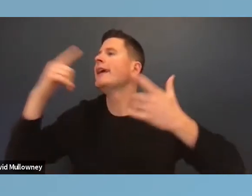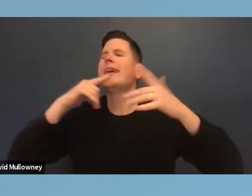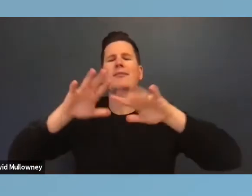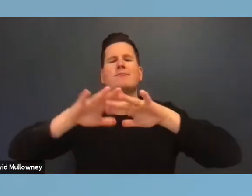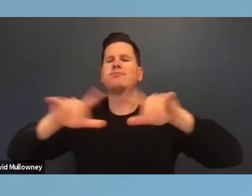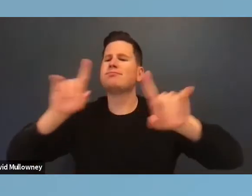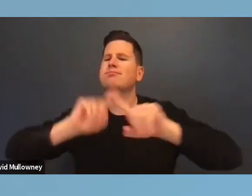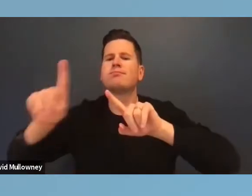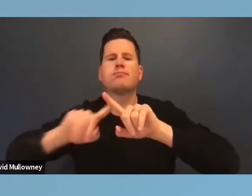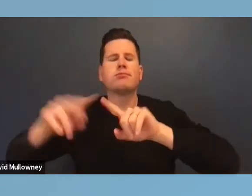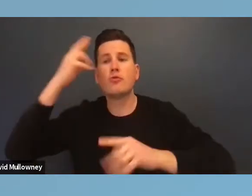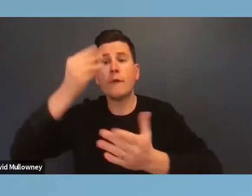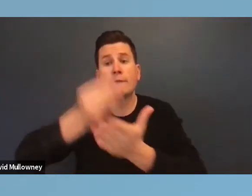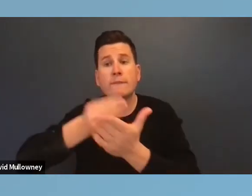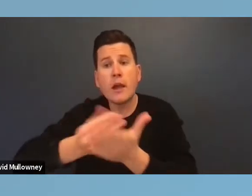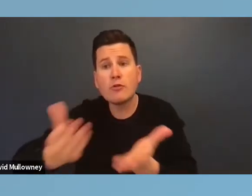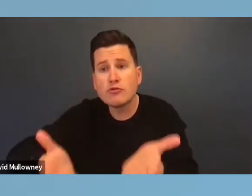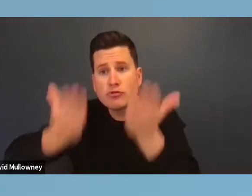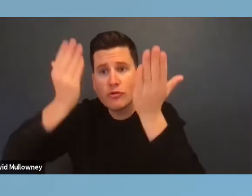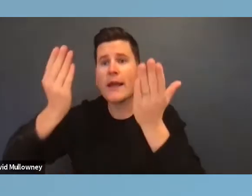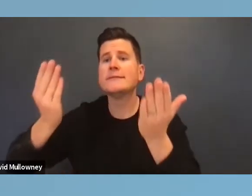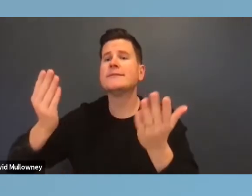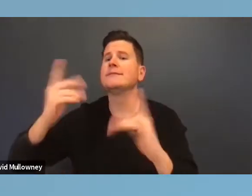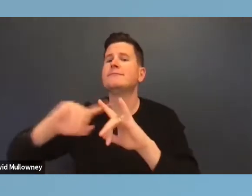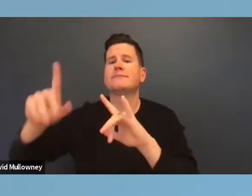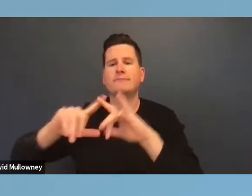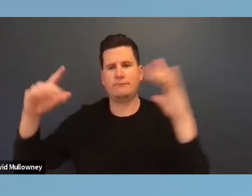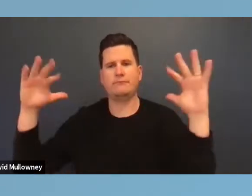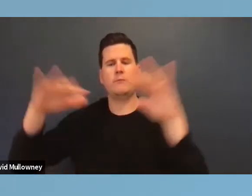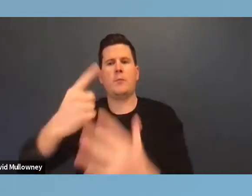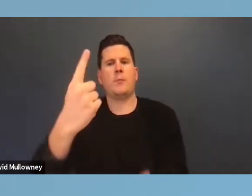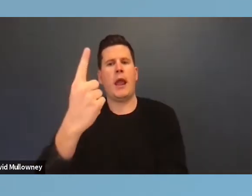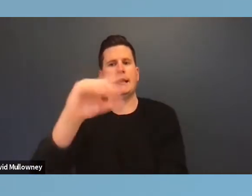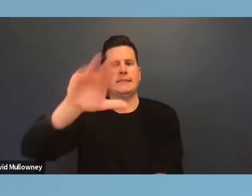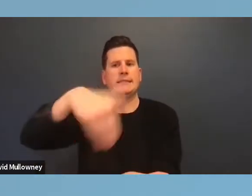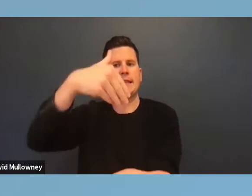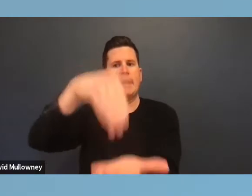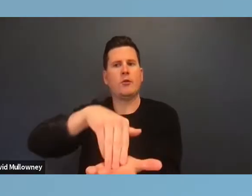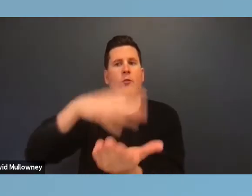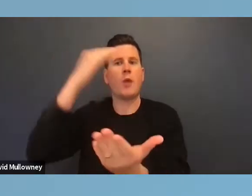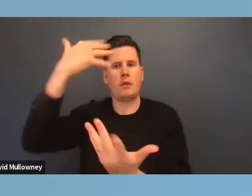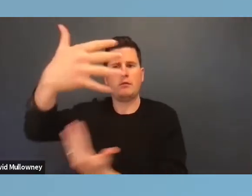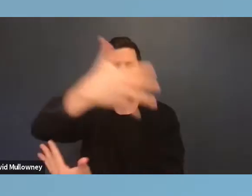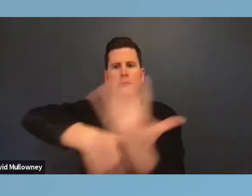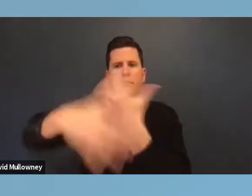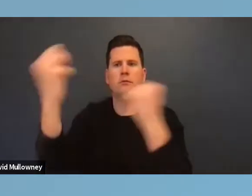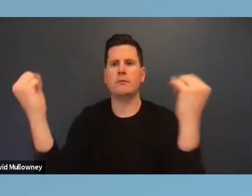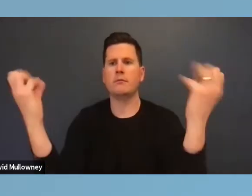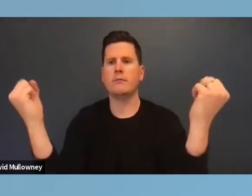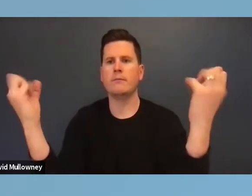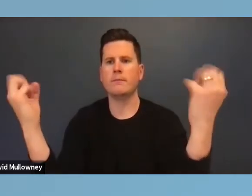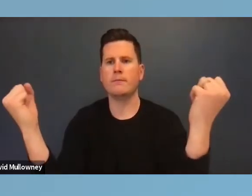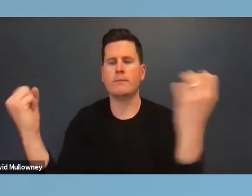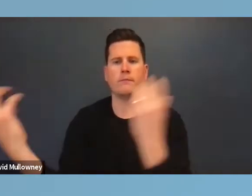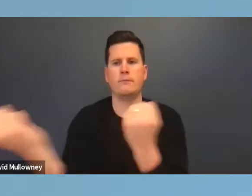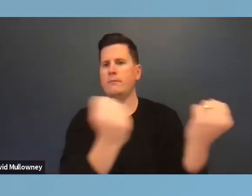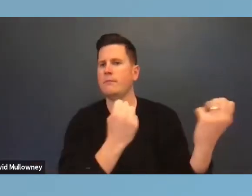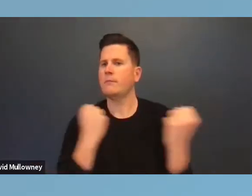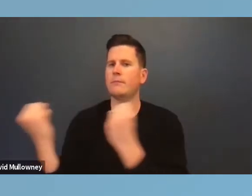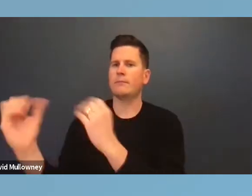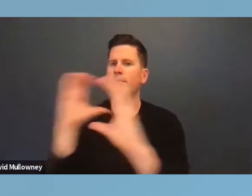parties, different reasons, possibly fundraising activities. They would all come together in one center and